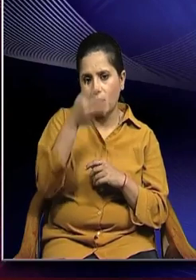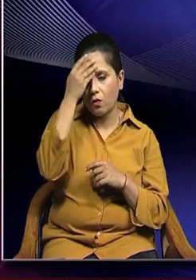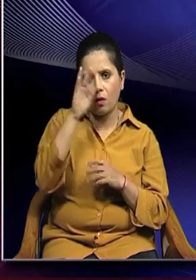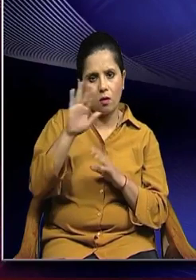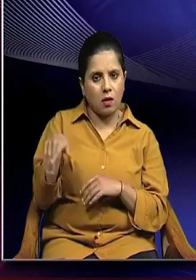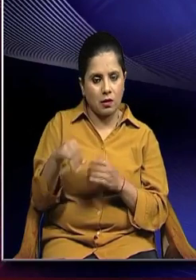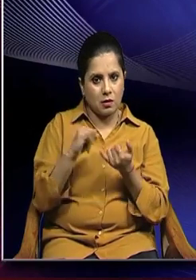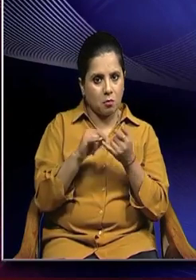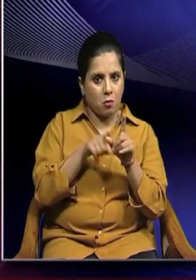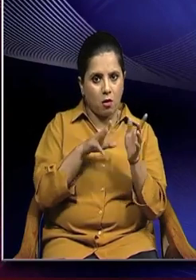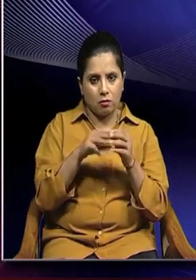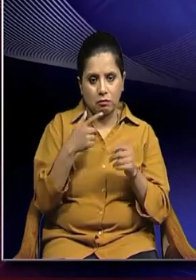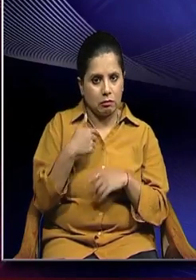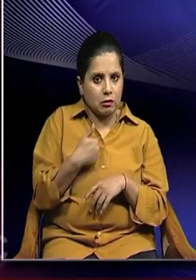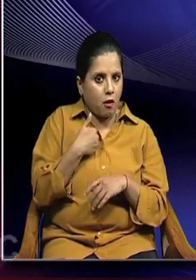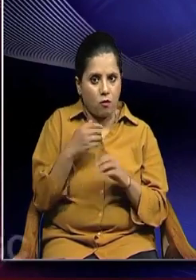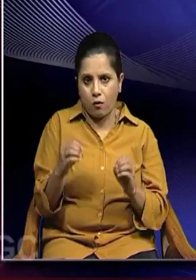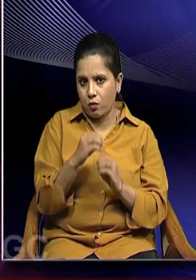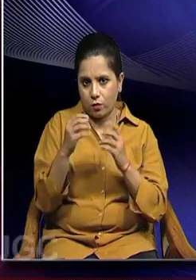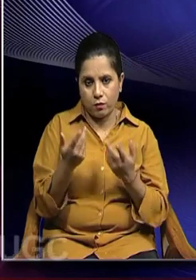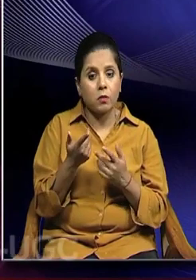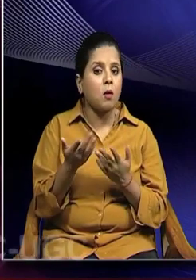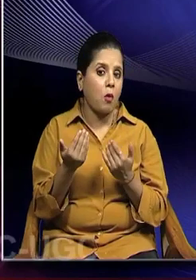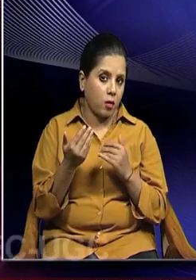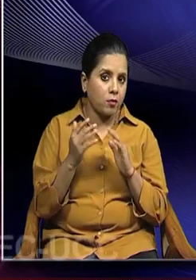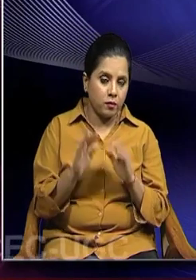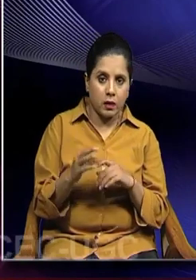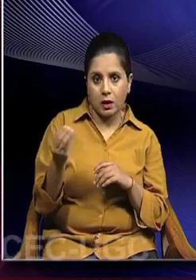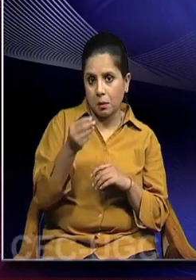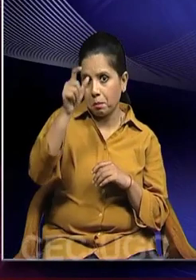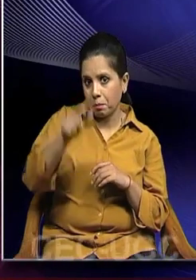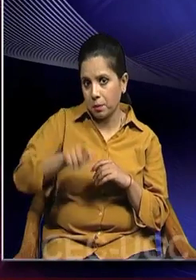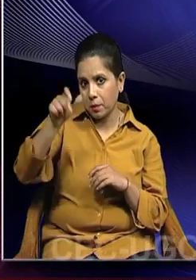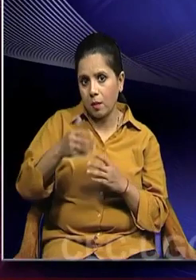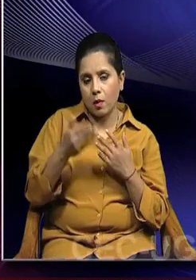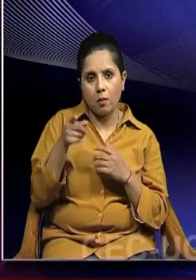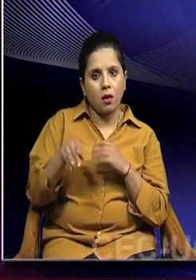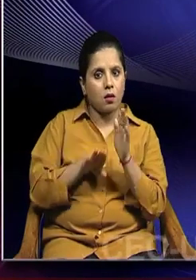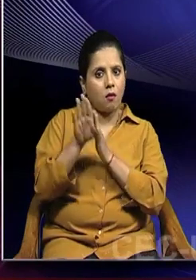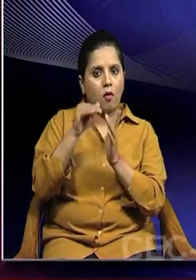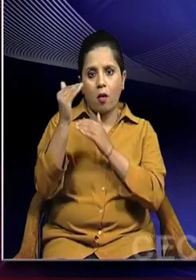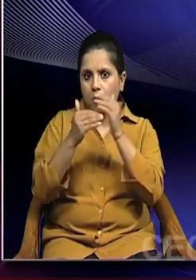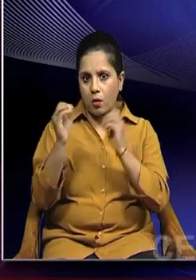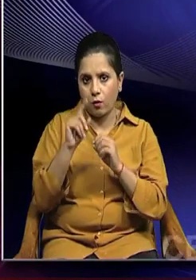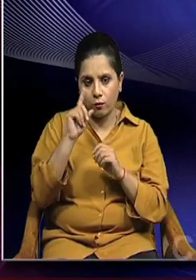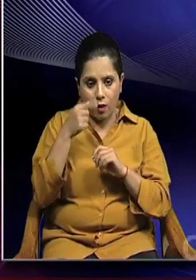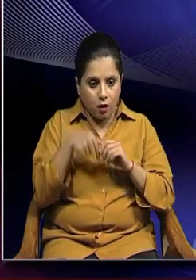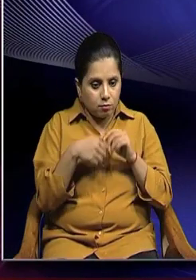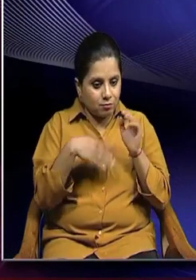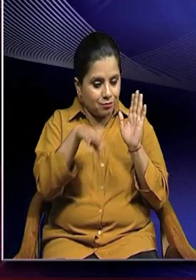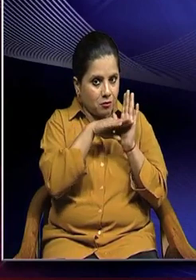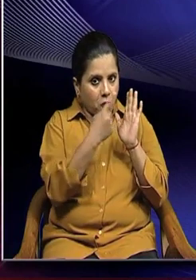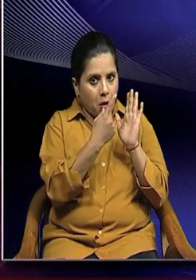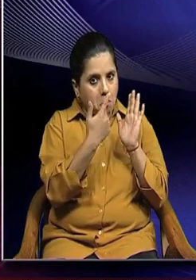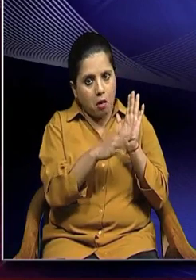of symbiosis. So, there can be a possibility that some individuals may not develop beyond the first stage,